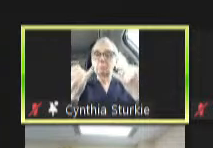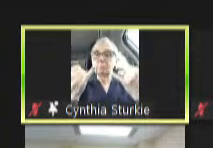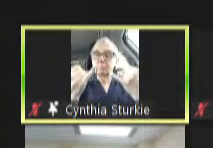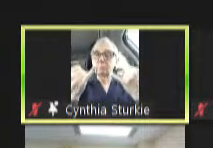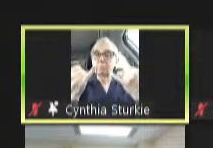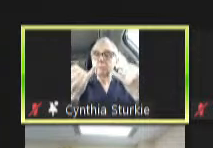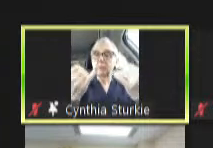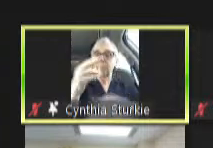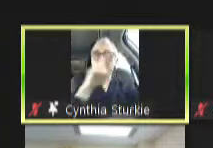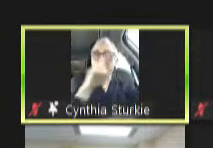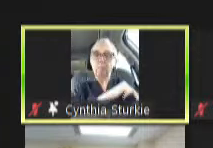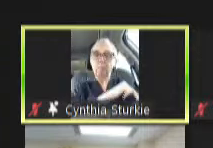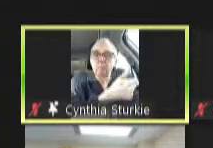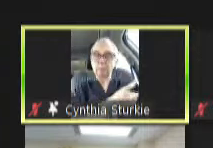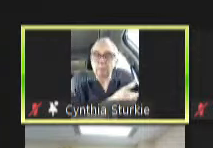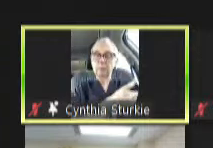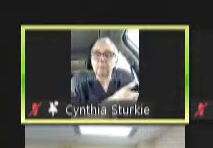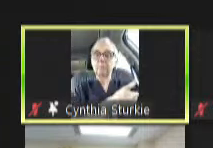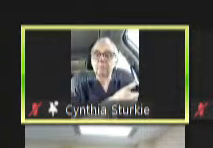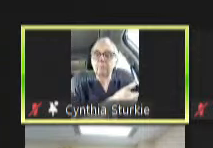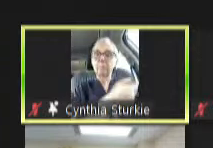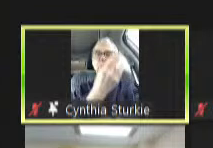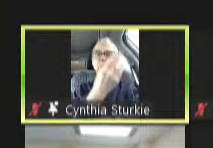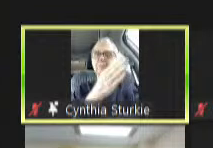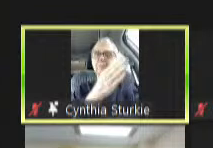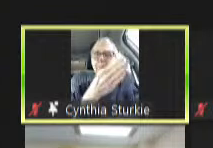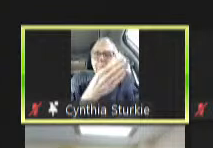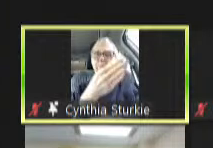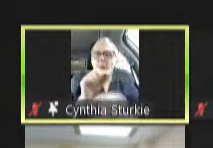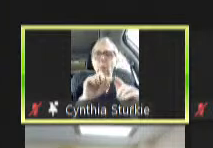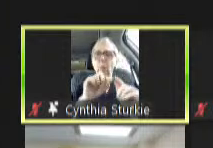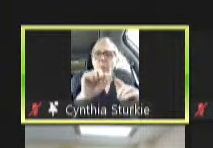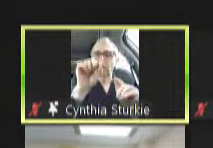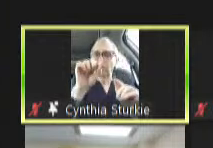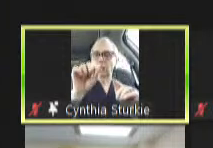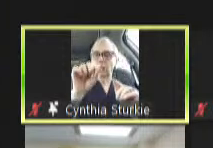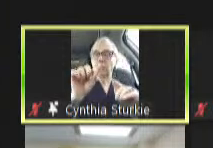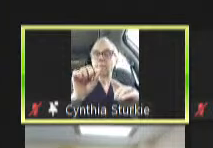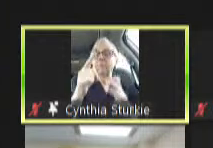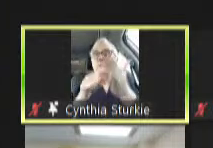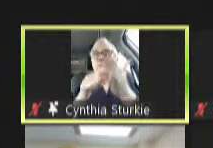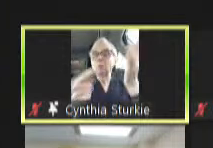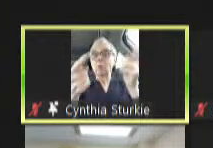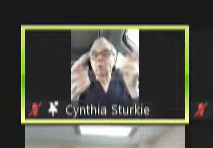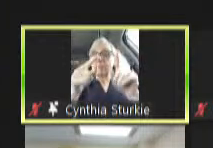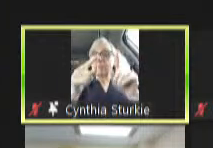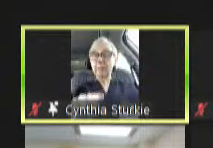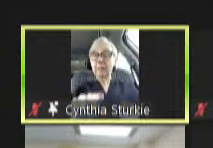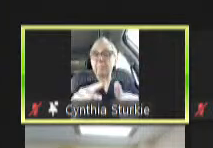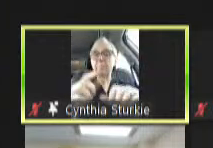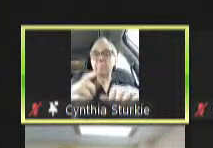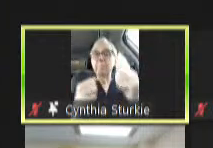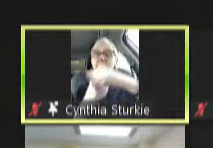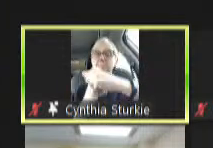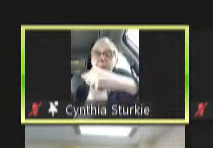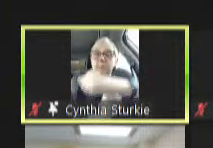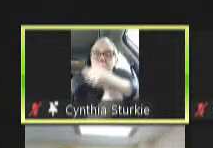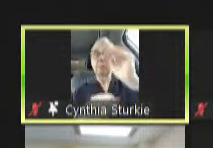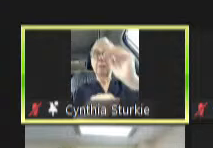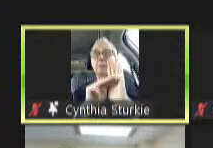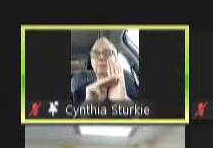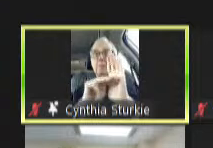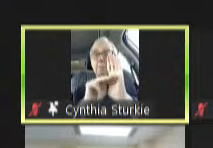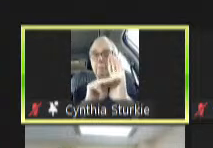last few weeks. You'll see there's a blue line in this figure that shows you what would have happened in Colorado based on modeling projections if we had not